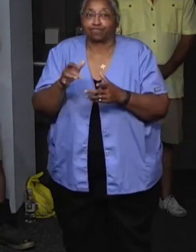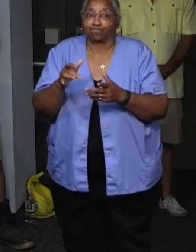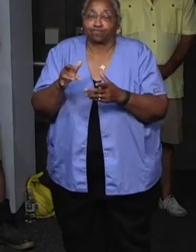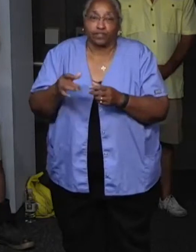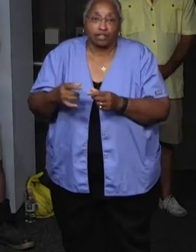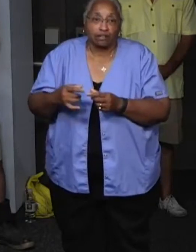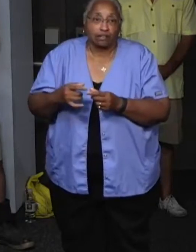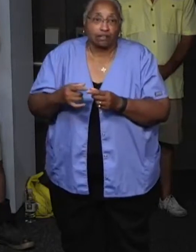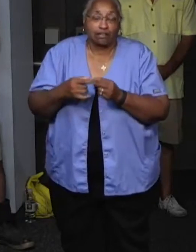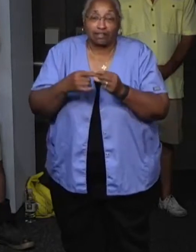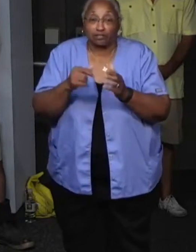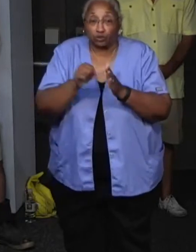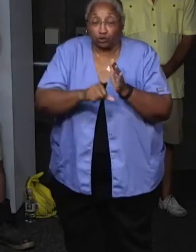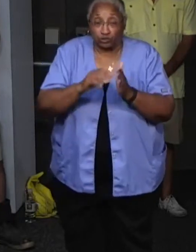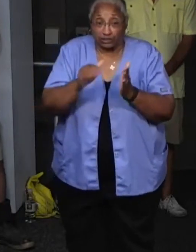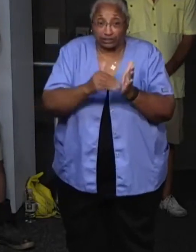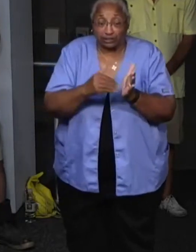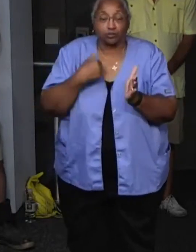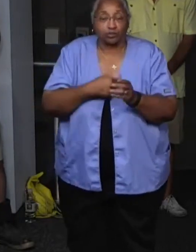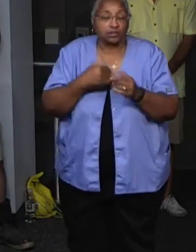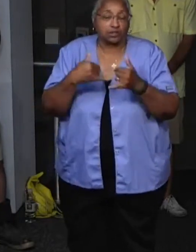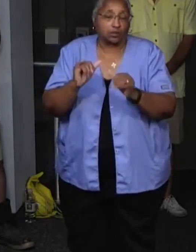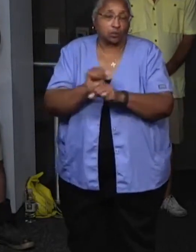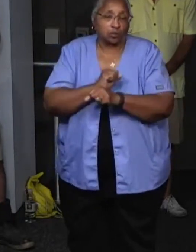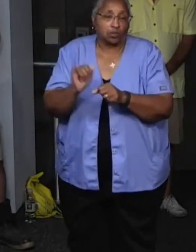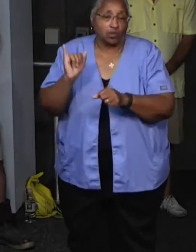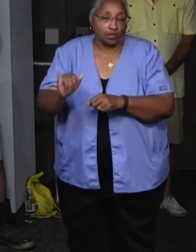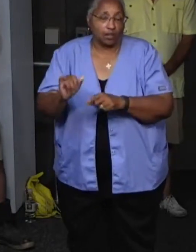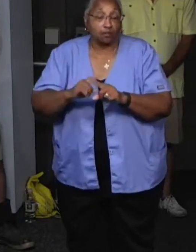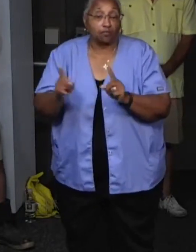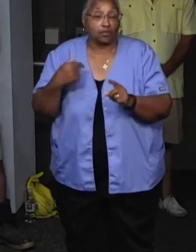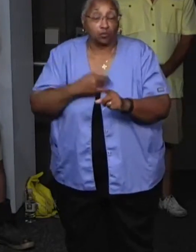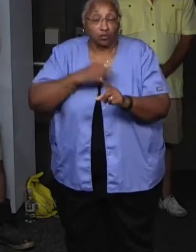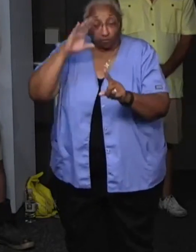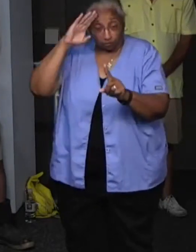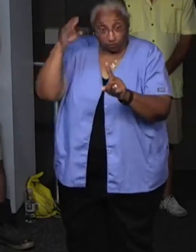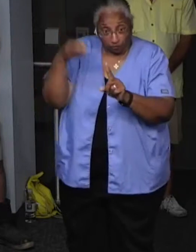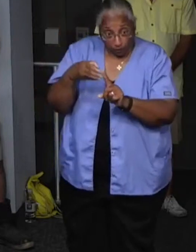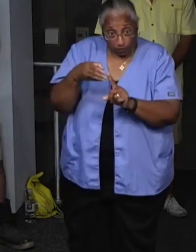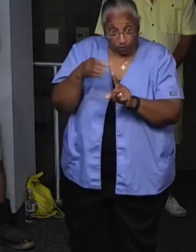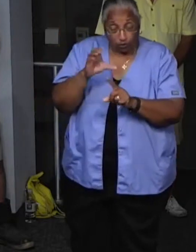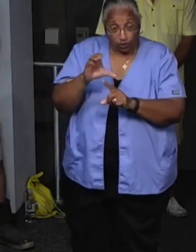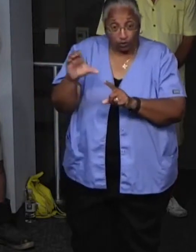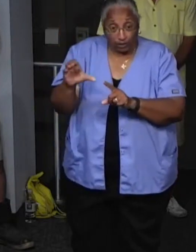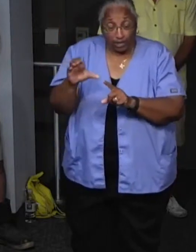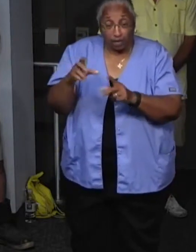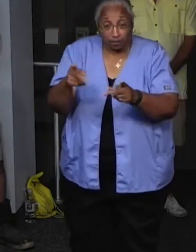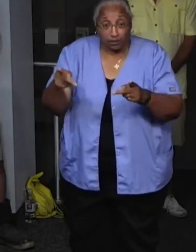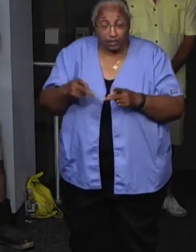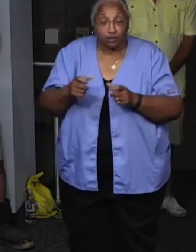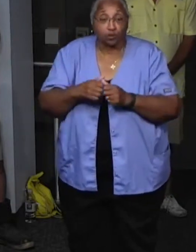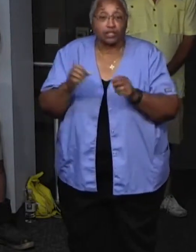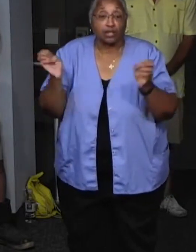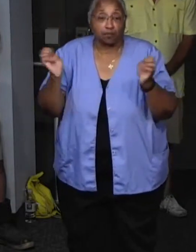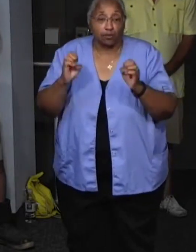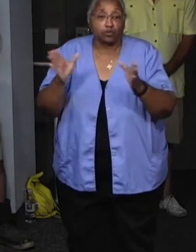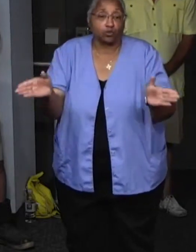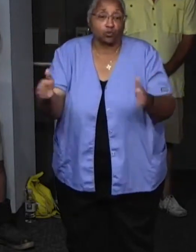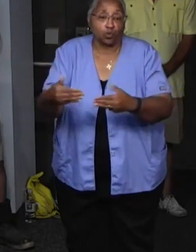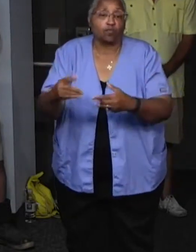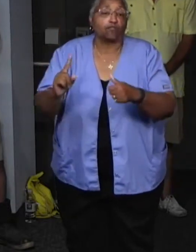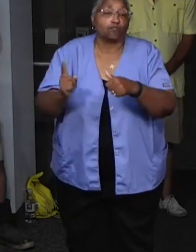like that, that we're still working on. But again, we focus on the critical care facilities with the emergency rooms first. And those are